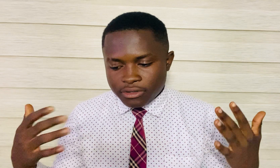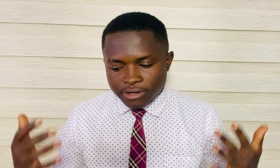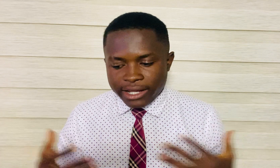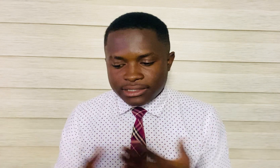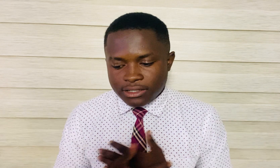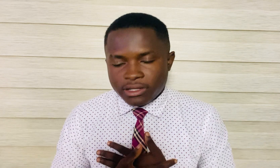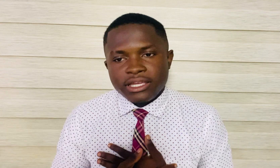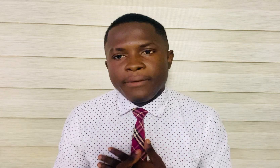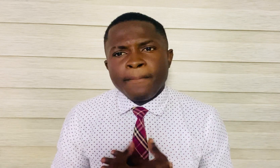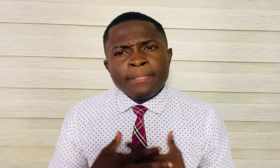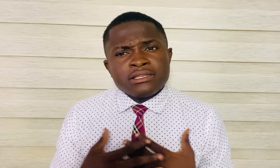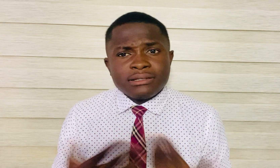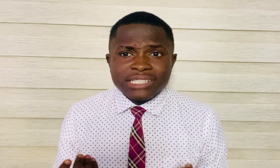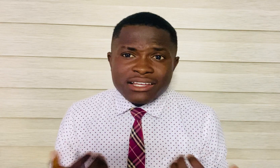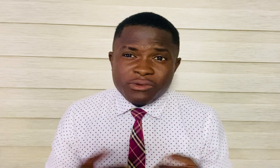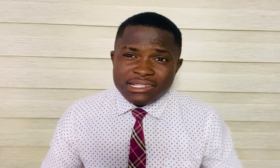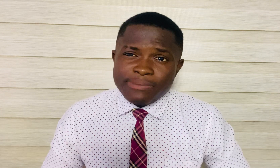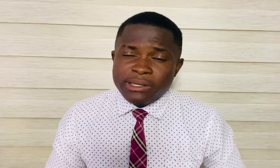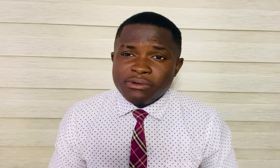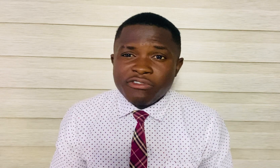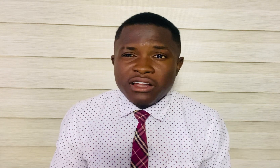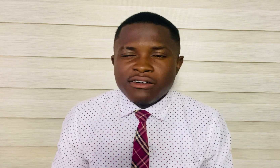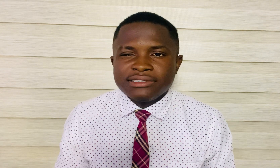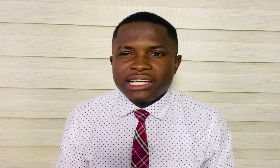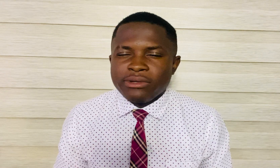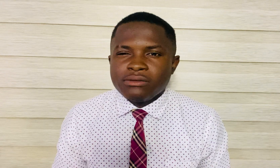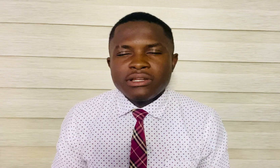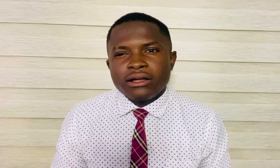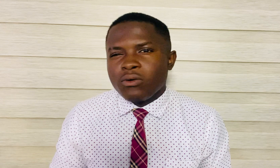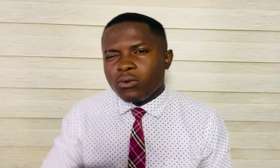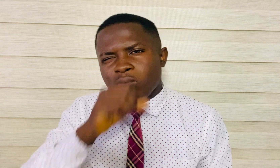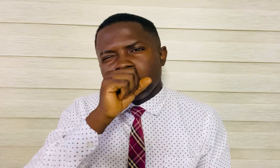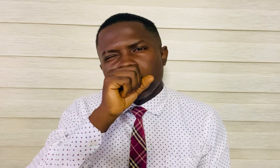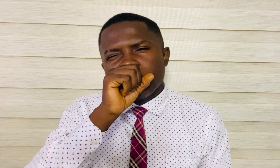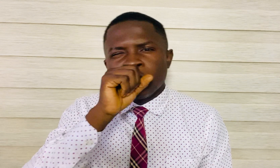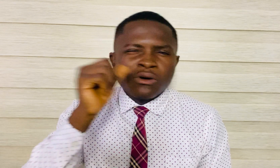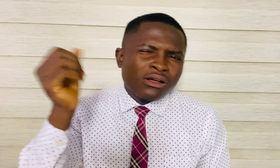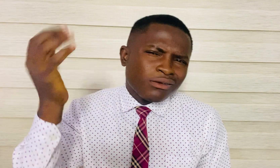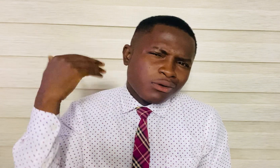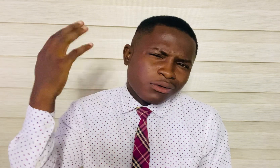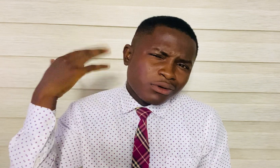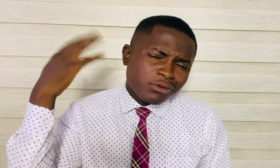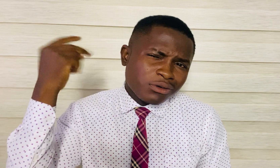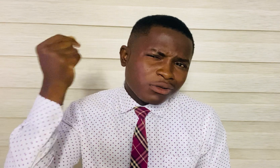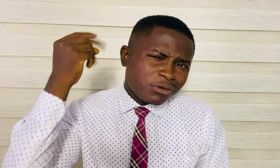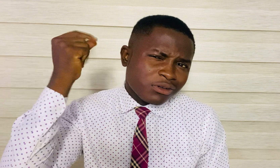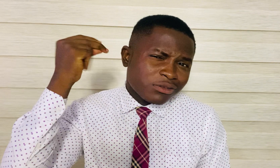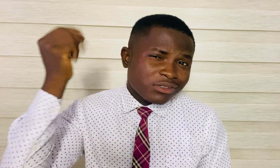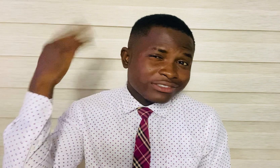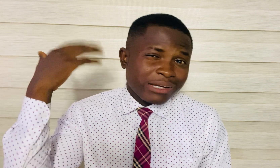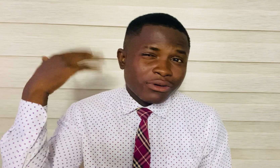right. Okay. Sometimes we see people for a long time and we'll be like, oh, long time